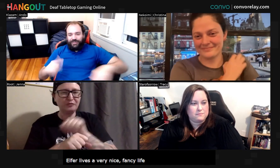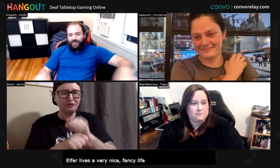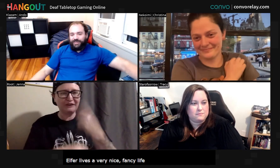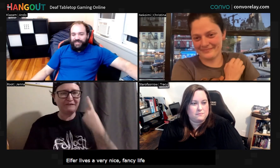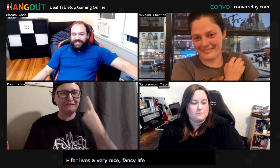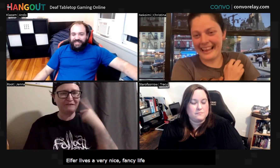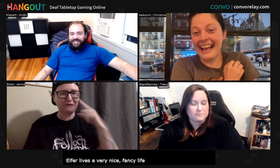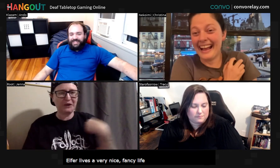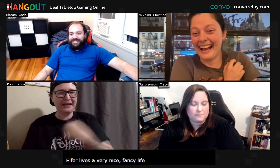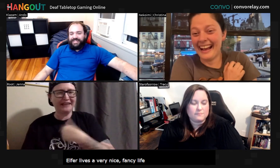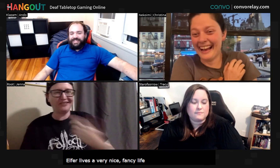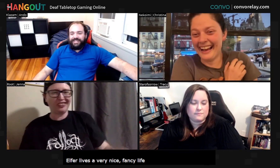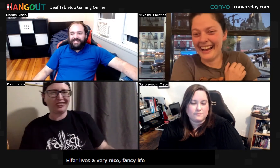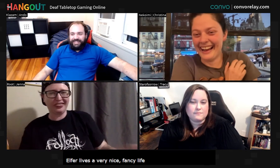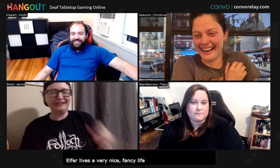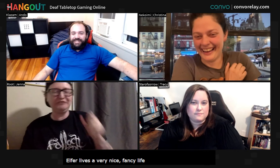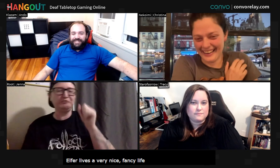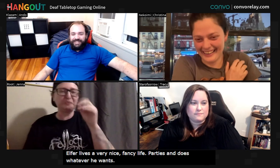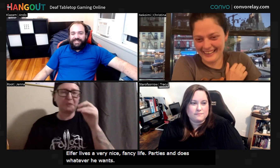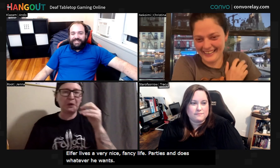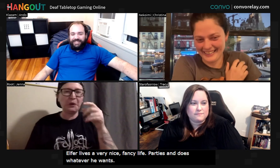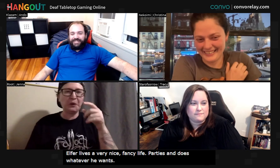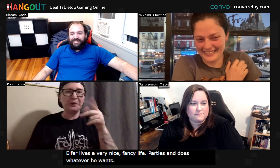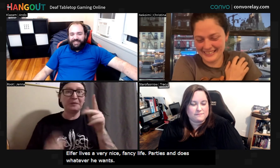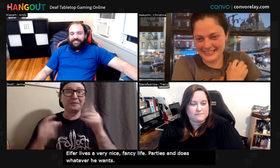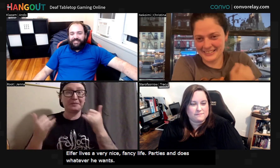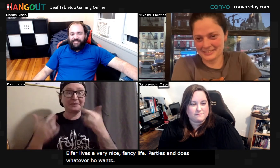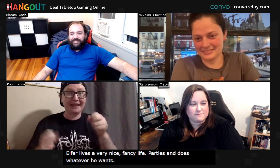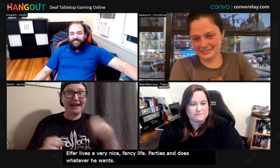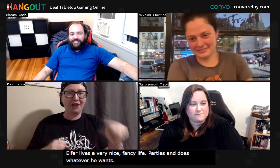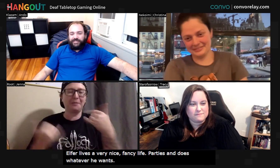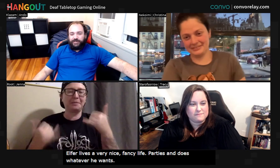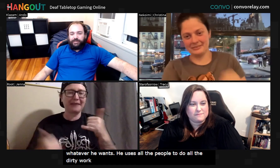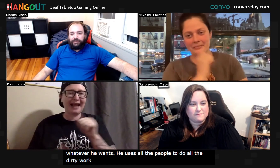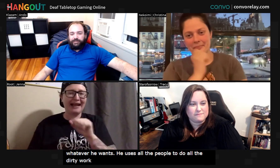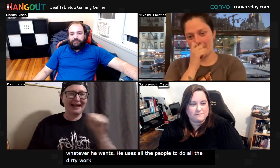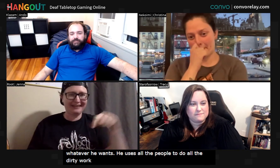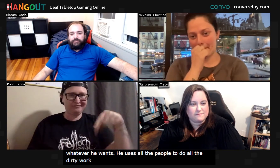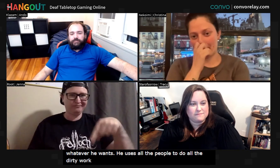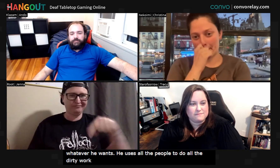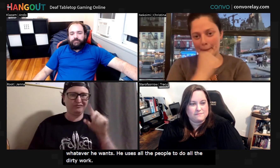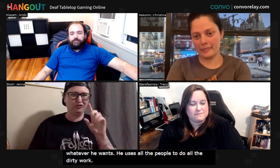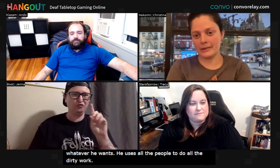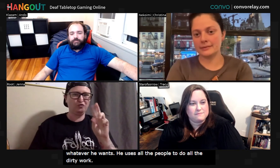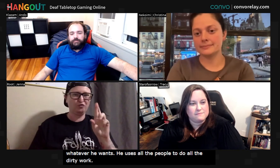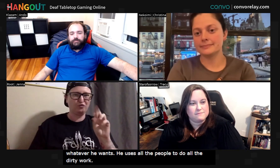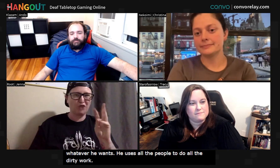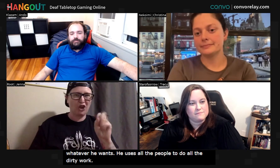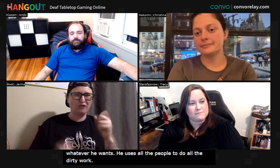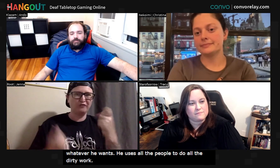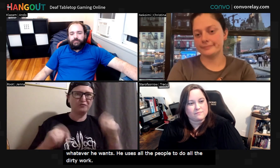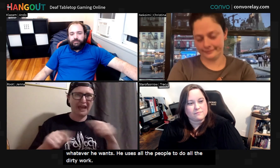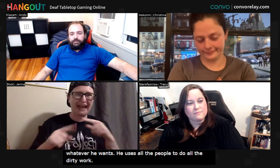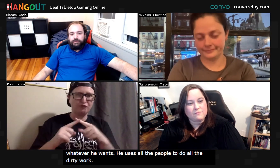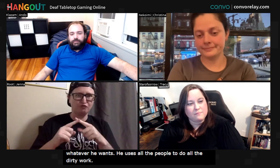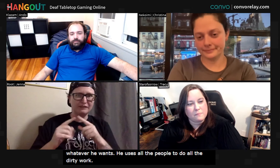all the dirty work for us. So the players play as drows and